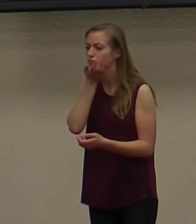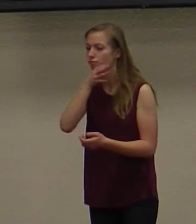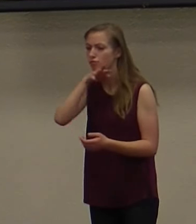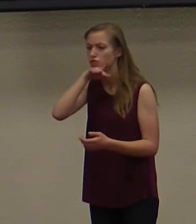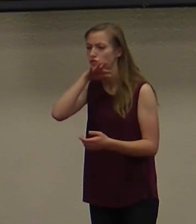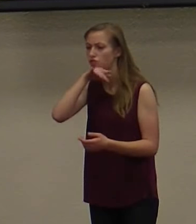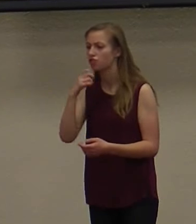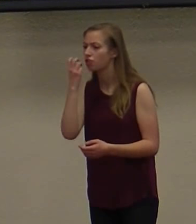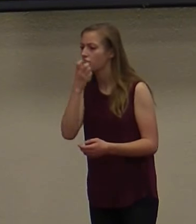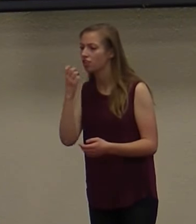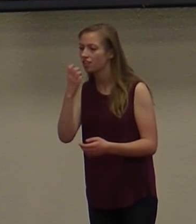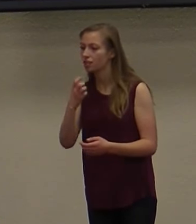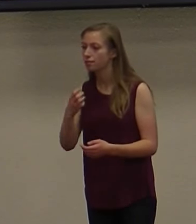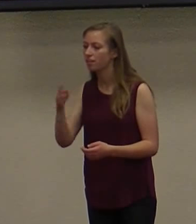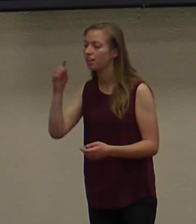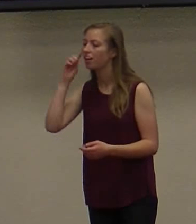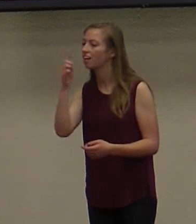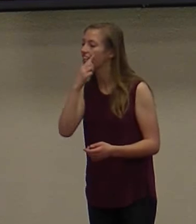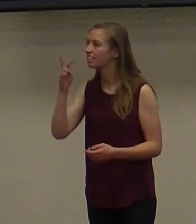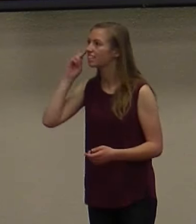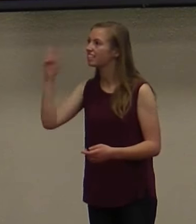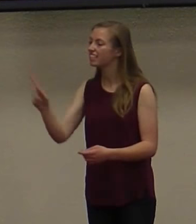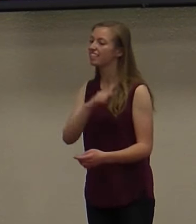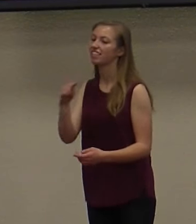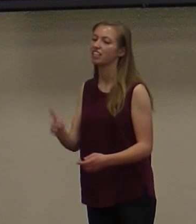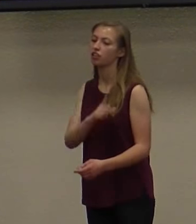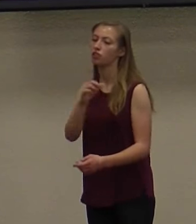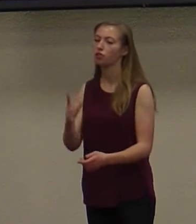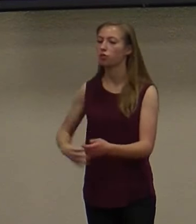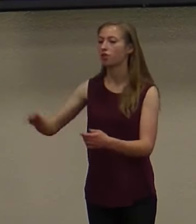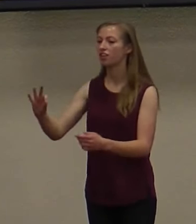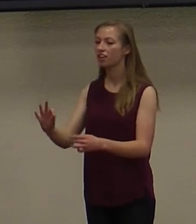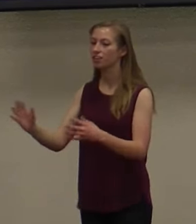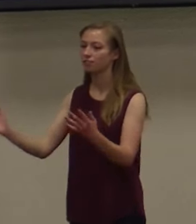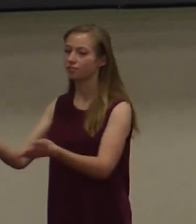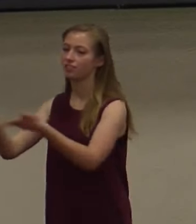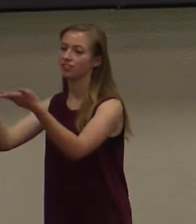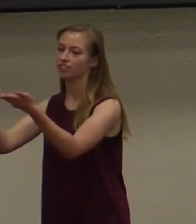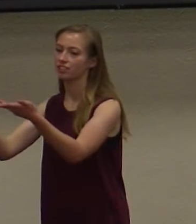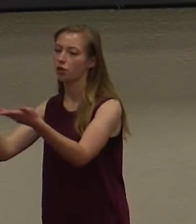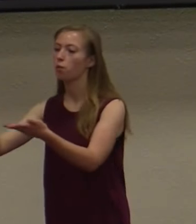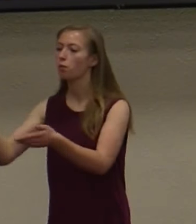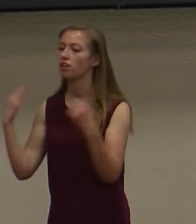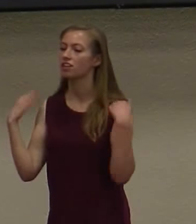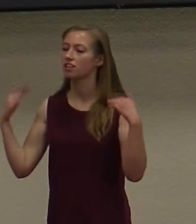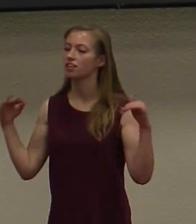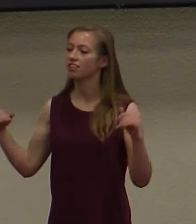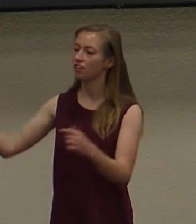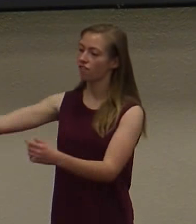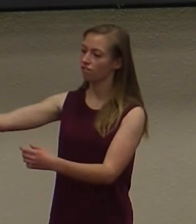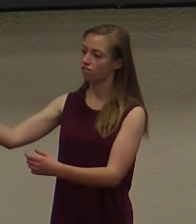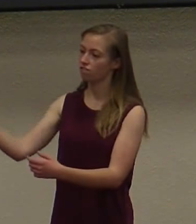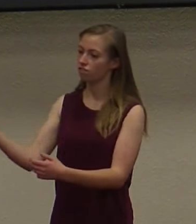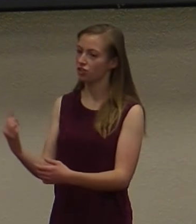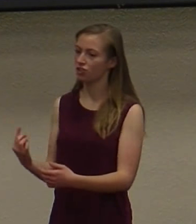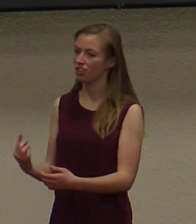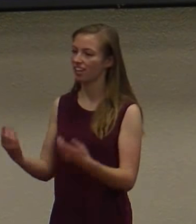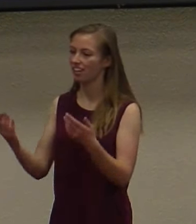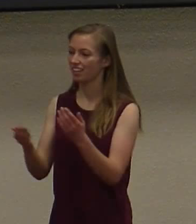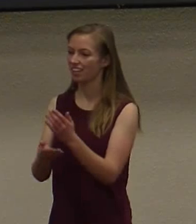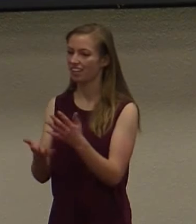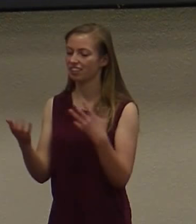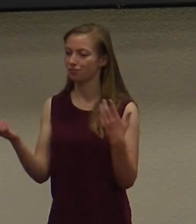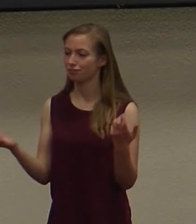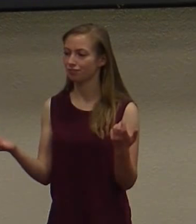the King, the Lord of hosts. Then one of the seraphim flew to me, having in his hand